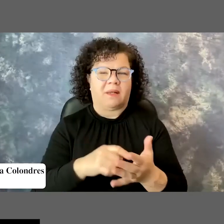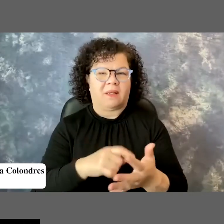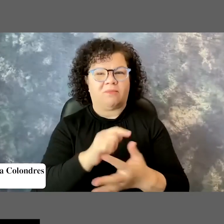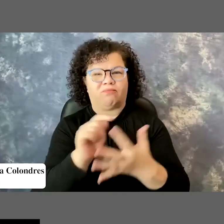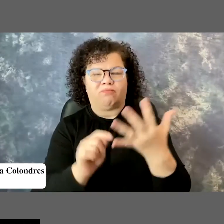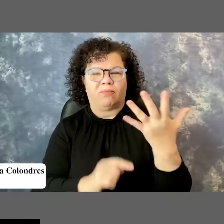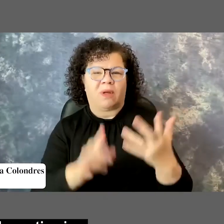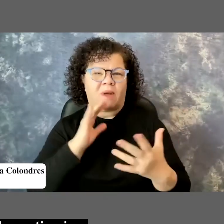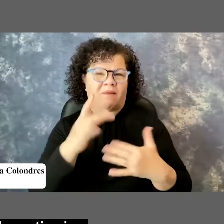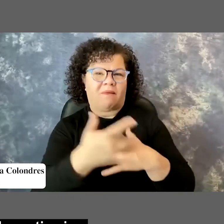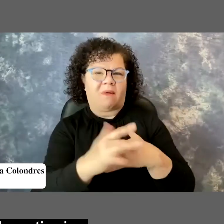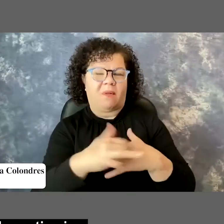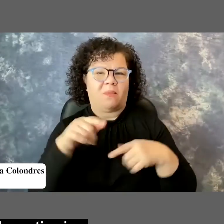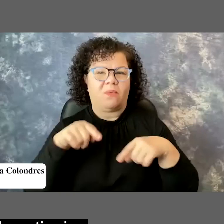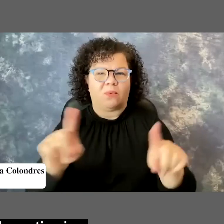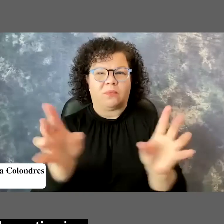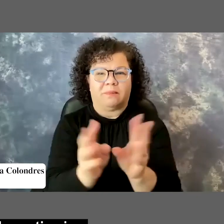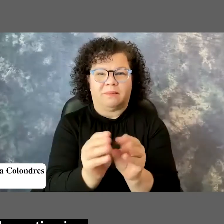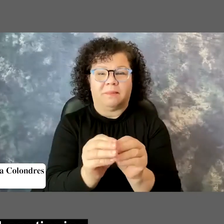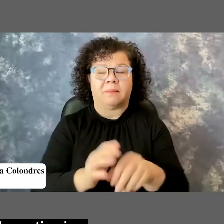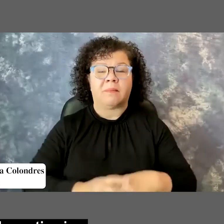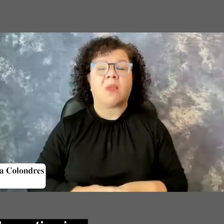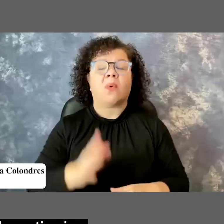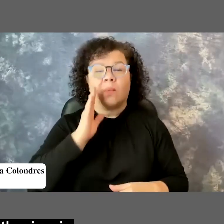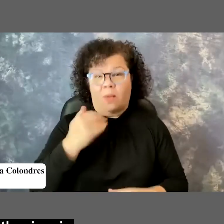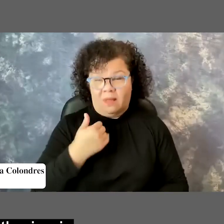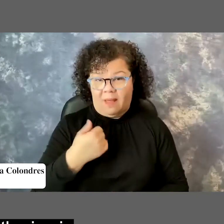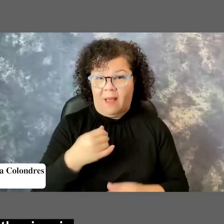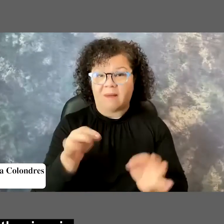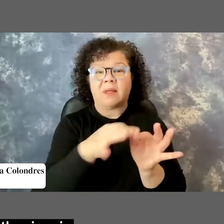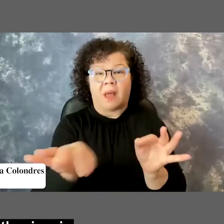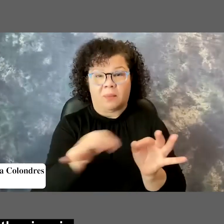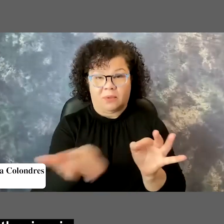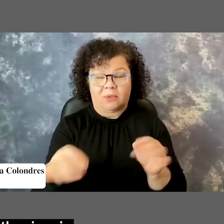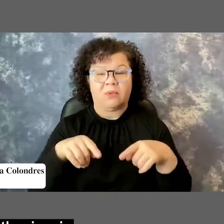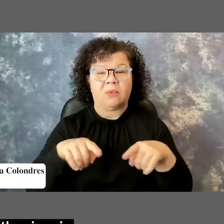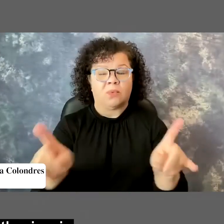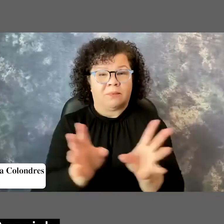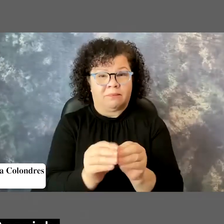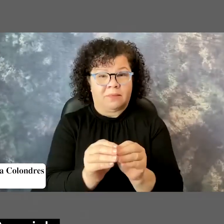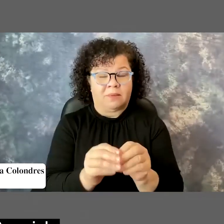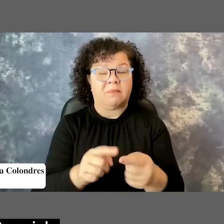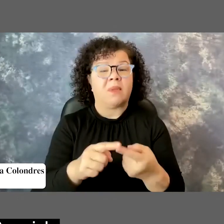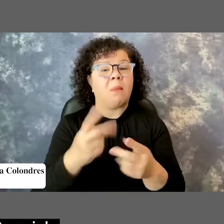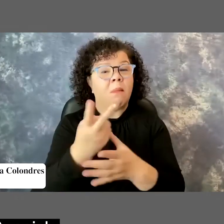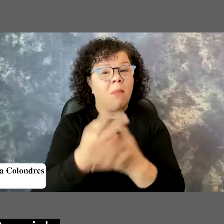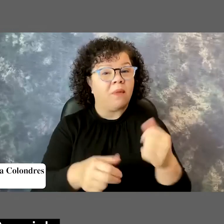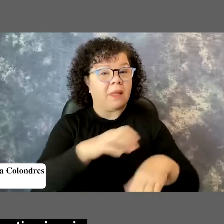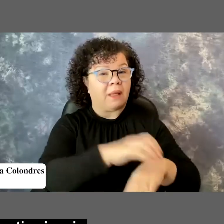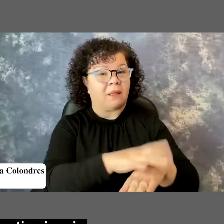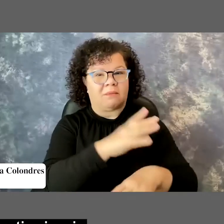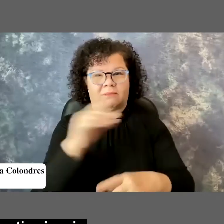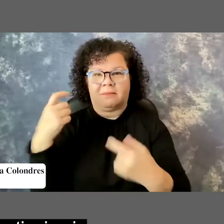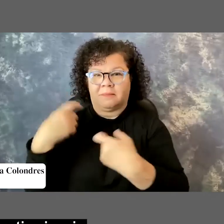on Zoom. We will have closed captioning throughout our gathering in English and in